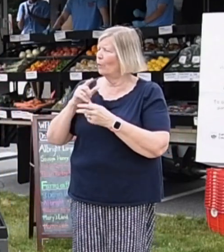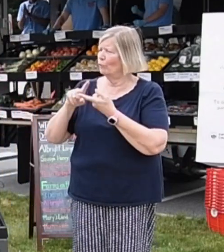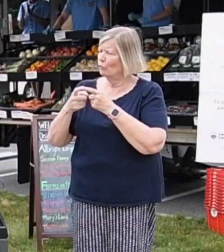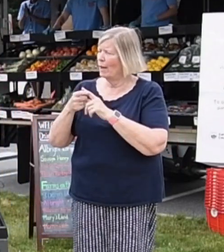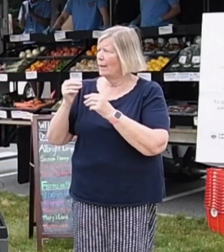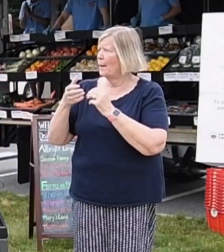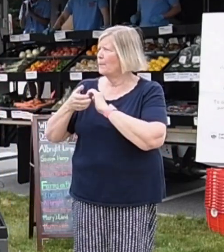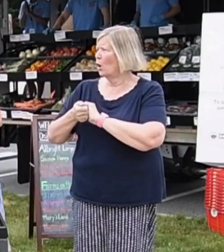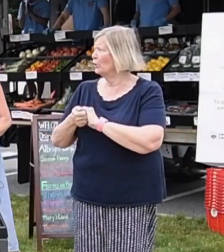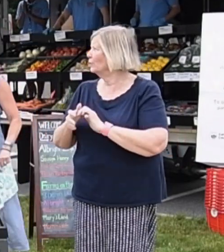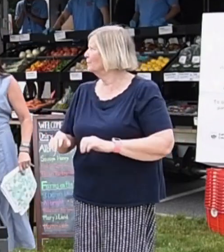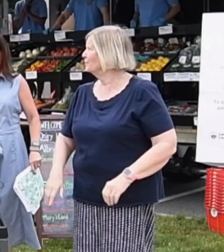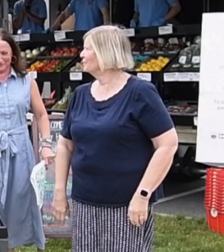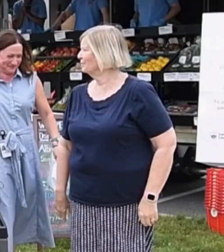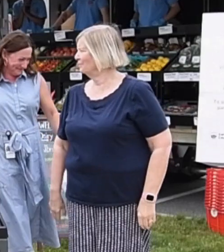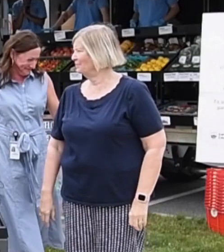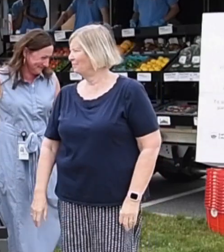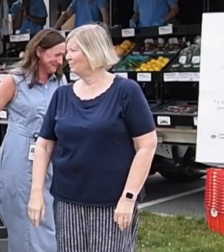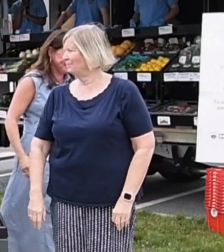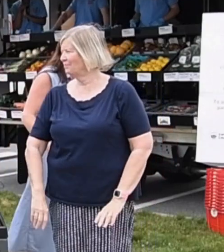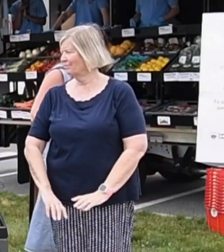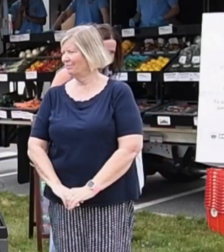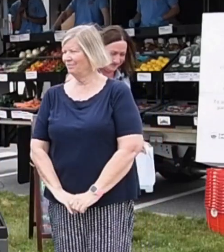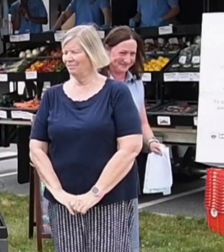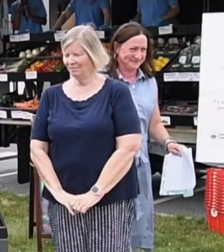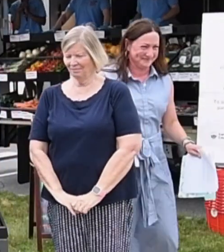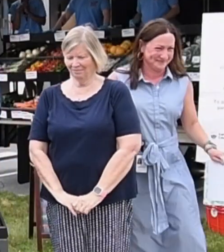Can I move it up for you? Apologize.